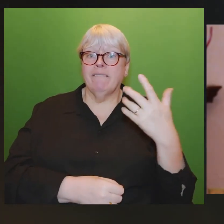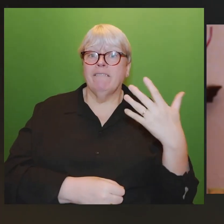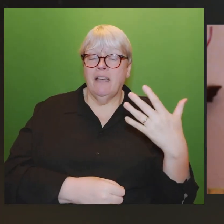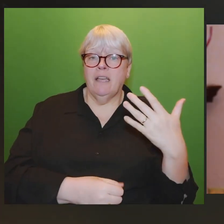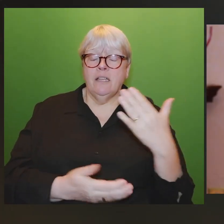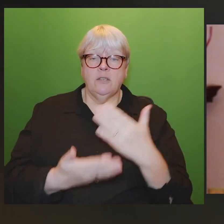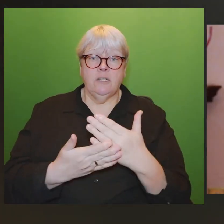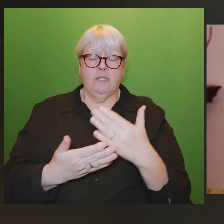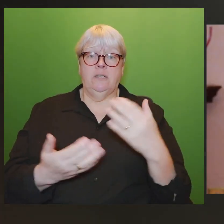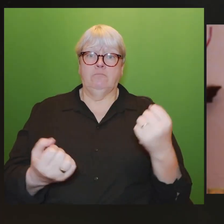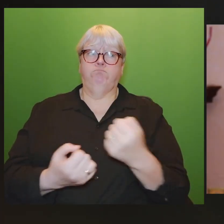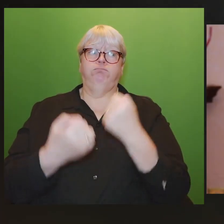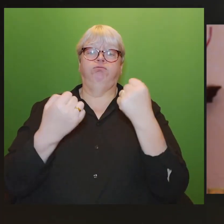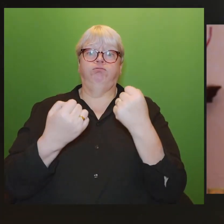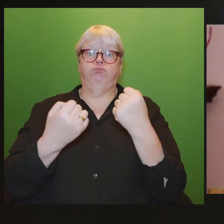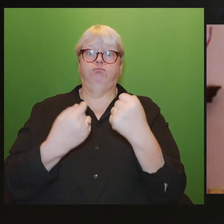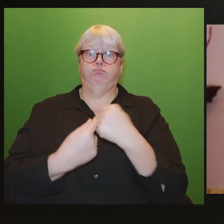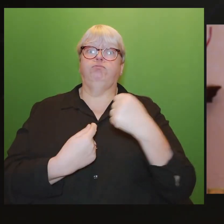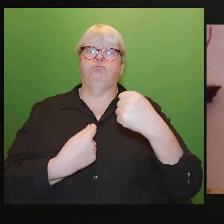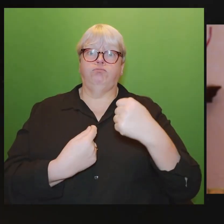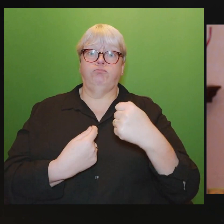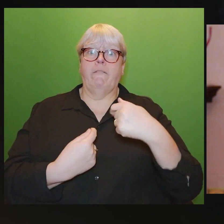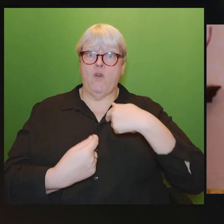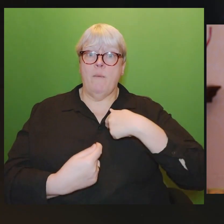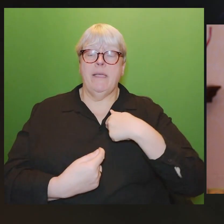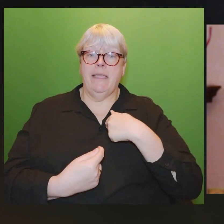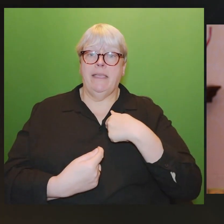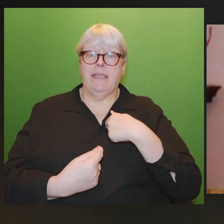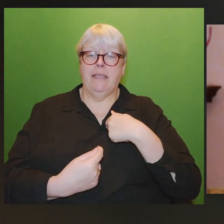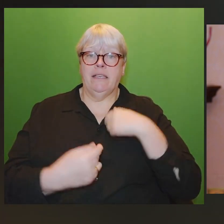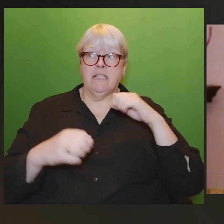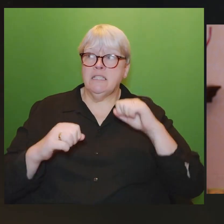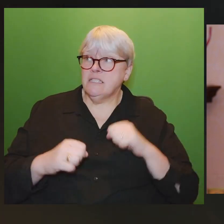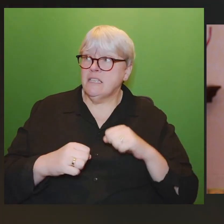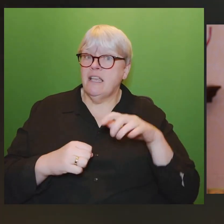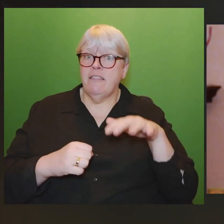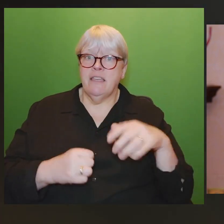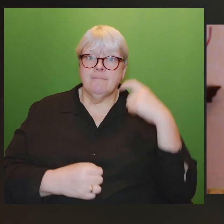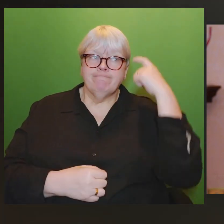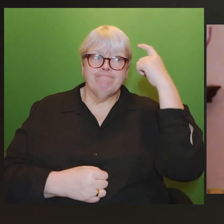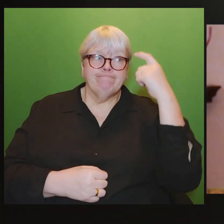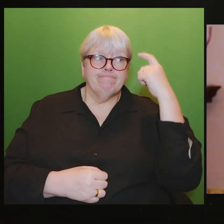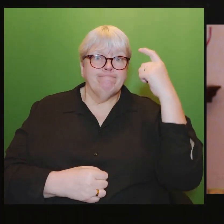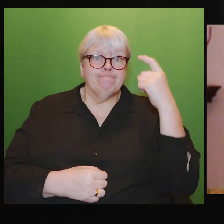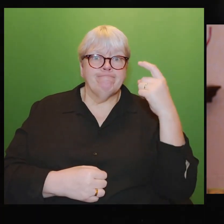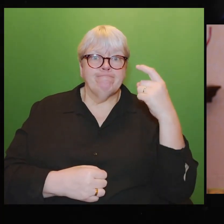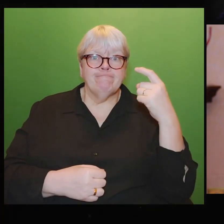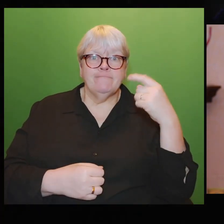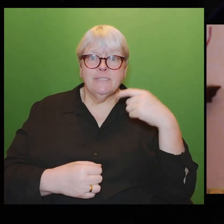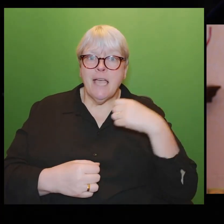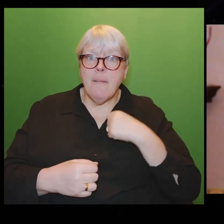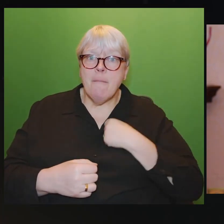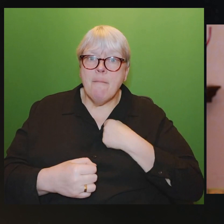lastly, we asked Jennie, having discovered all that she has, what implications does she believe it has for our current work